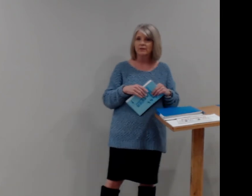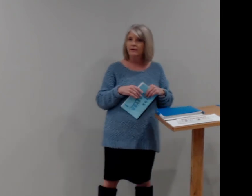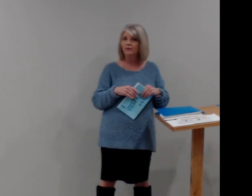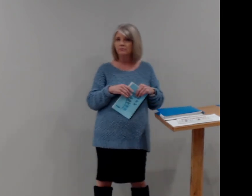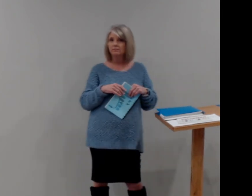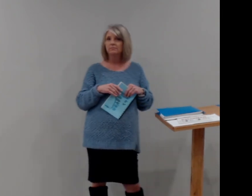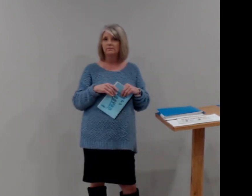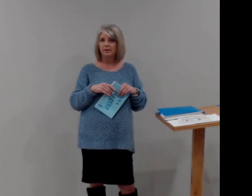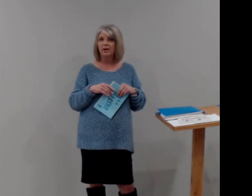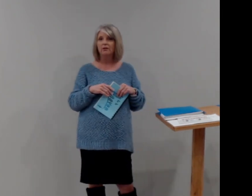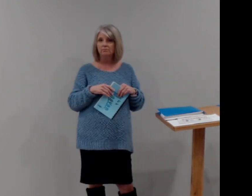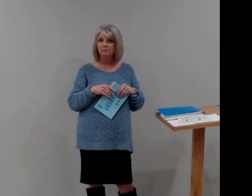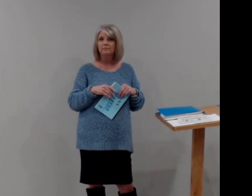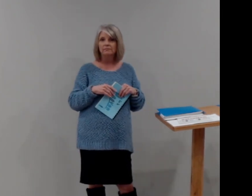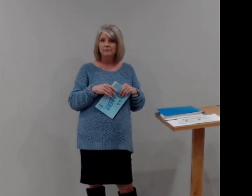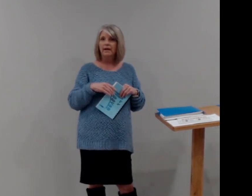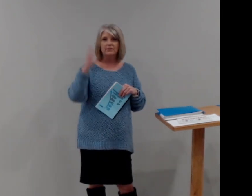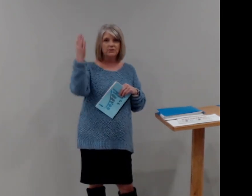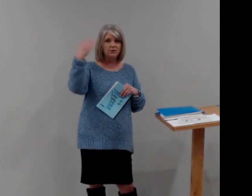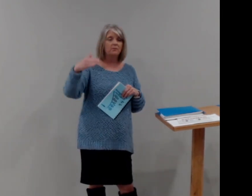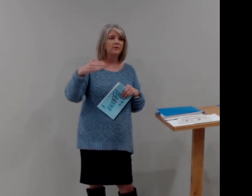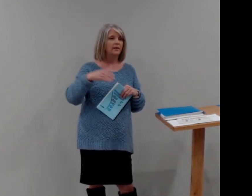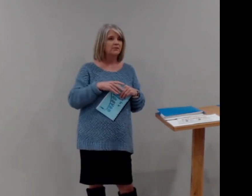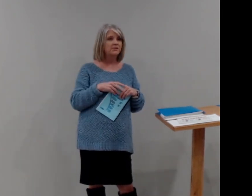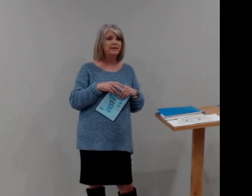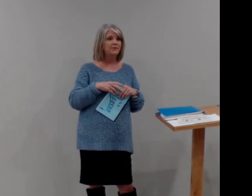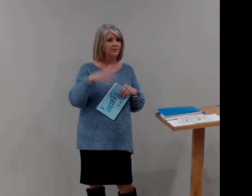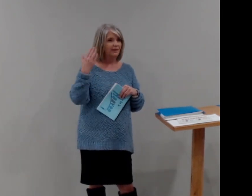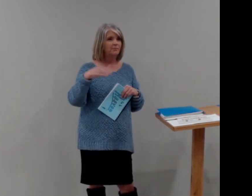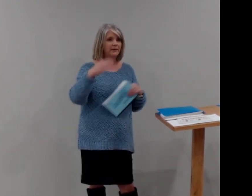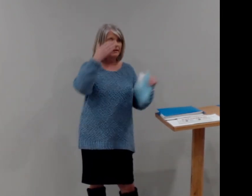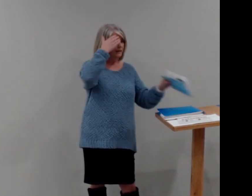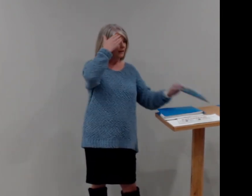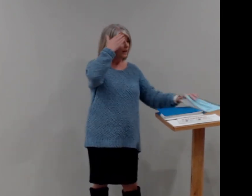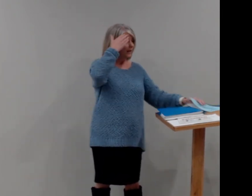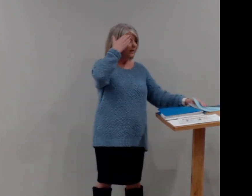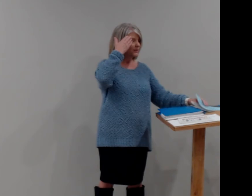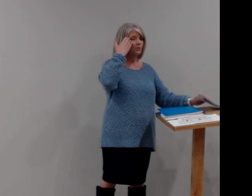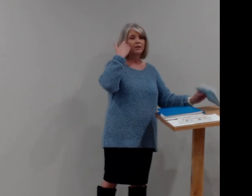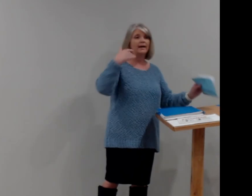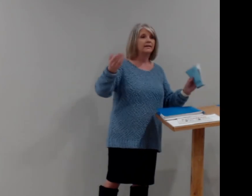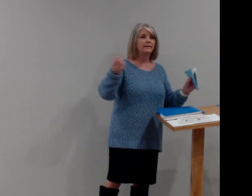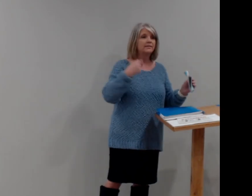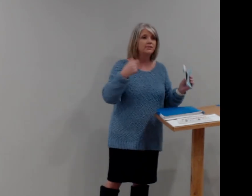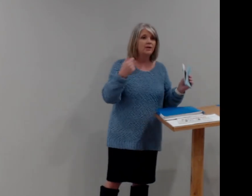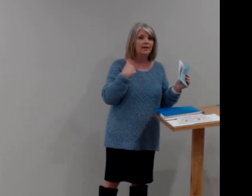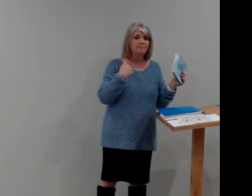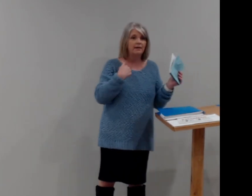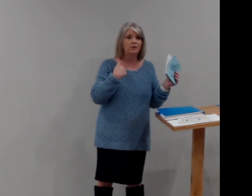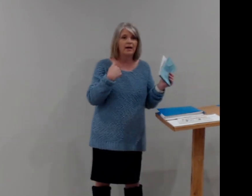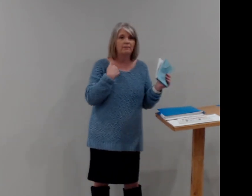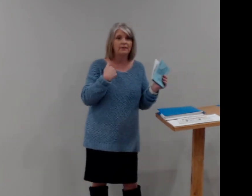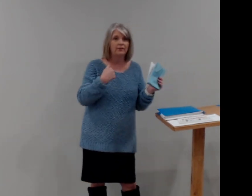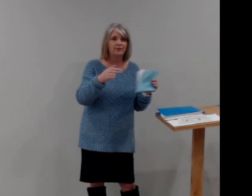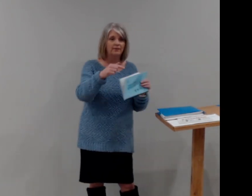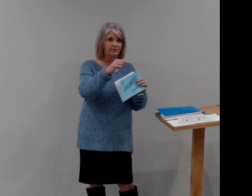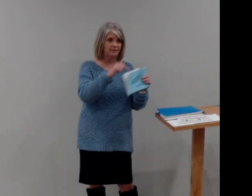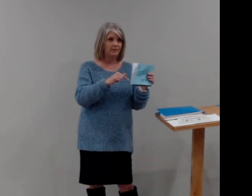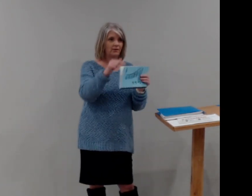letter, you know. Had to start with the letter C or the letter B, and it's a word like, this is not in my vocabulary. You know, you're going to